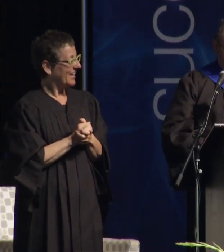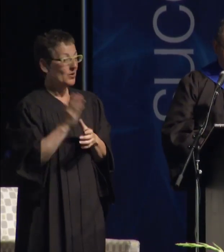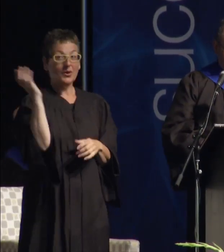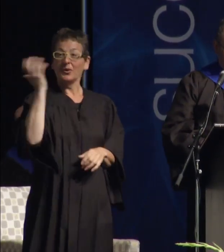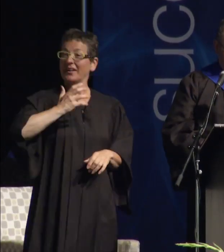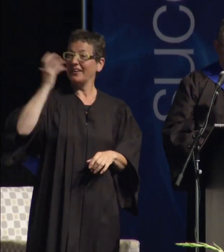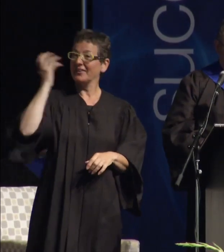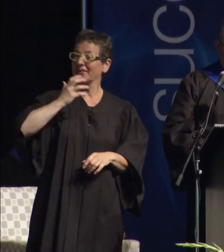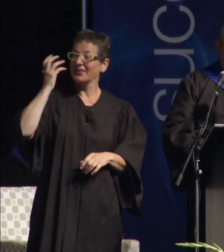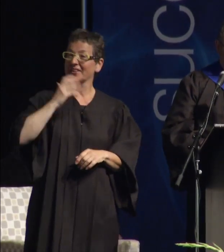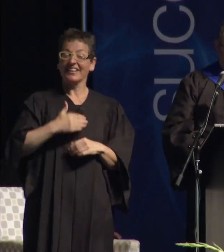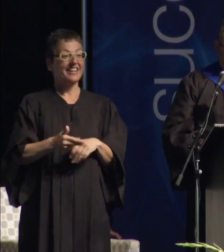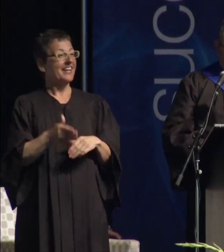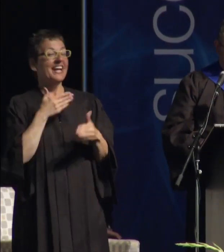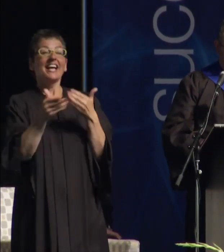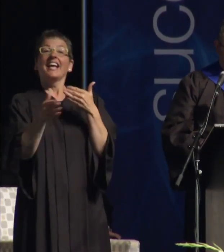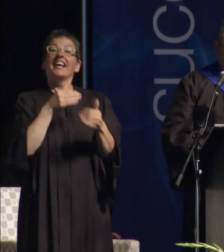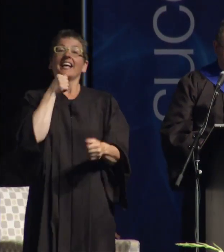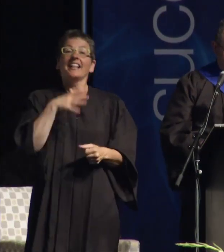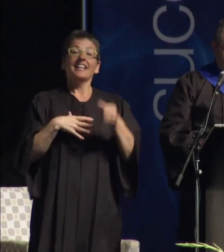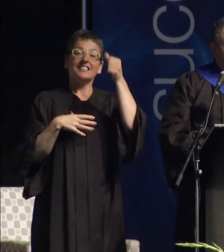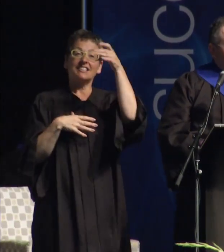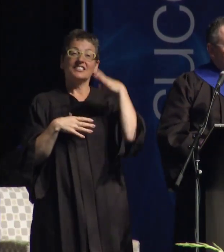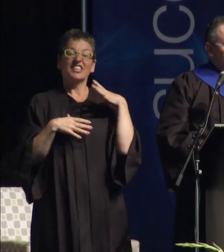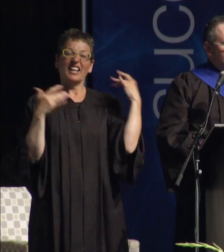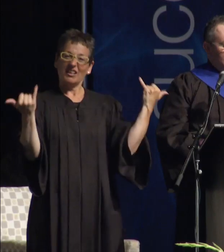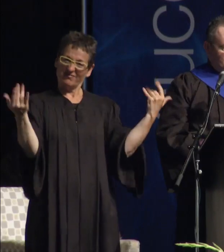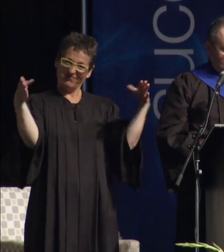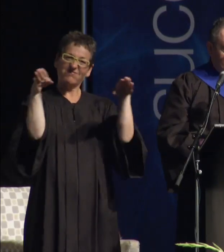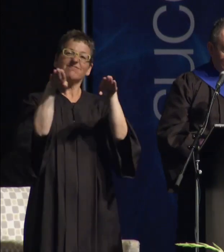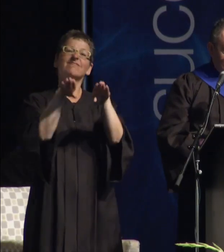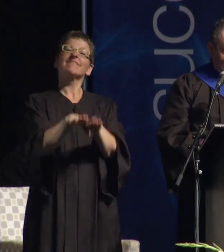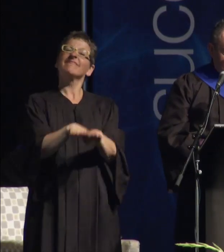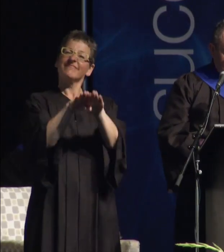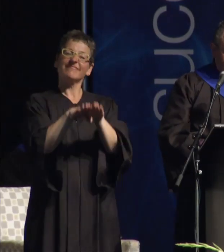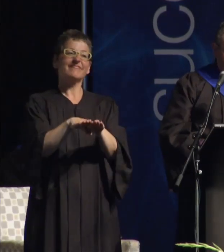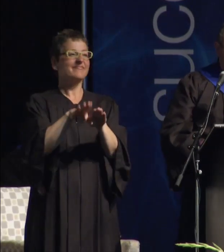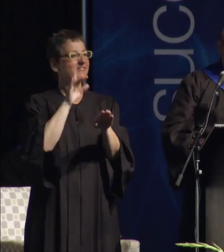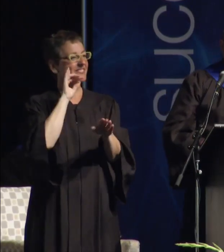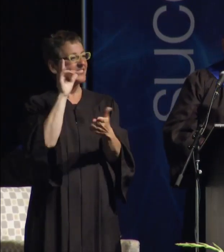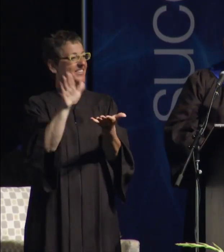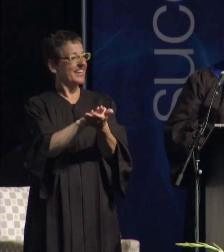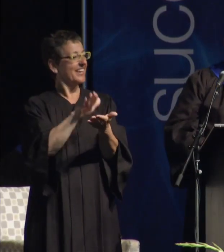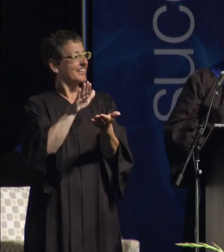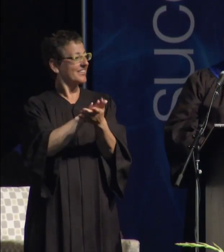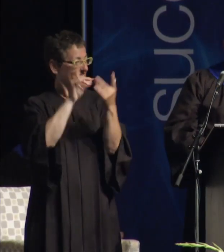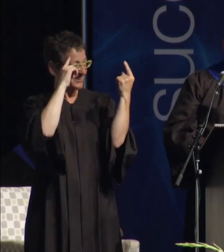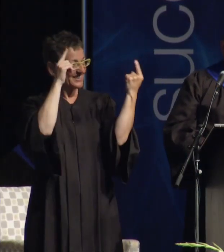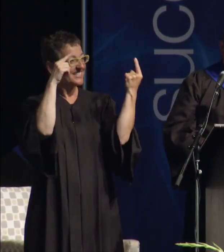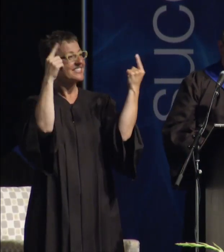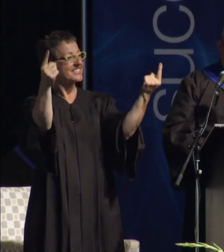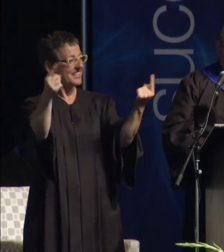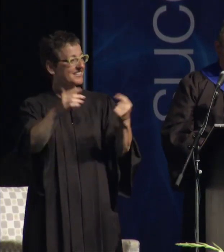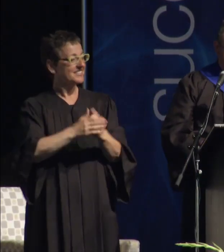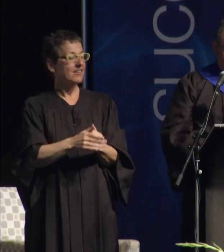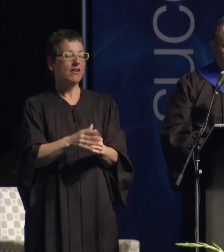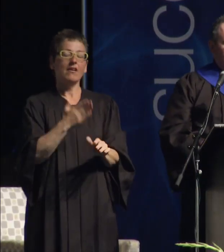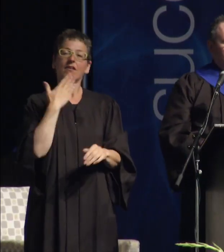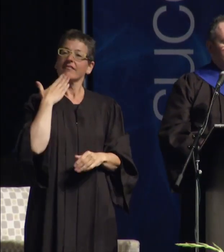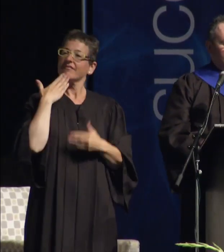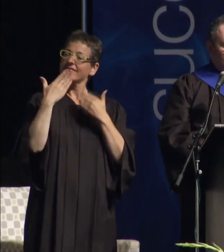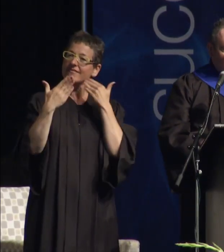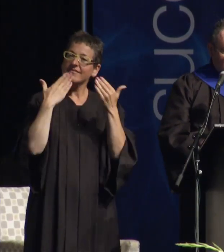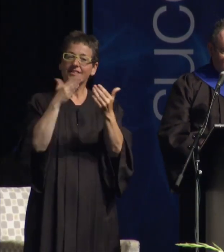Wow. Ladies and gentlemen, this concludes our celebration of academic success. My sincere congratulations